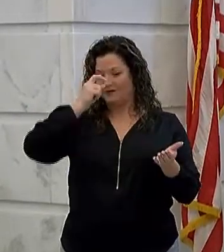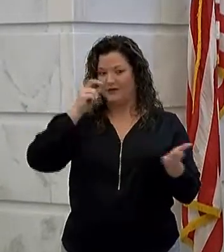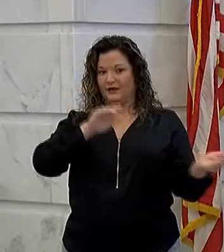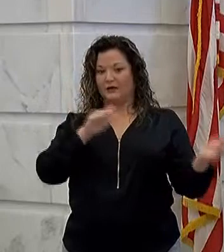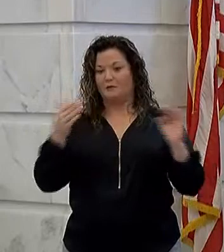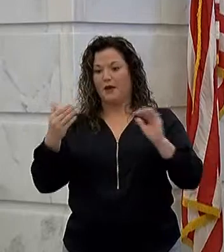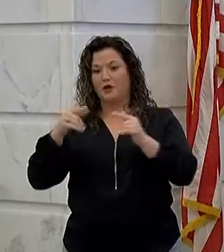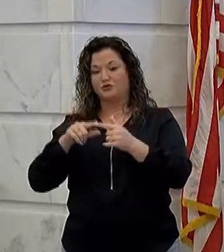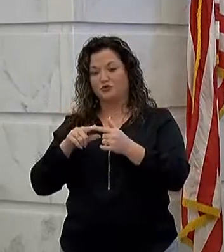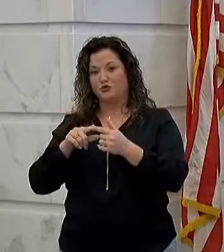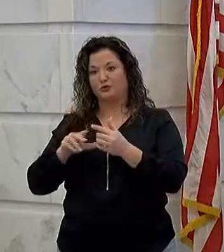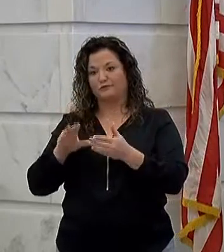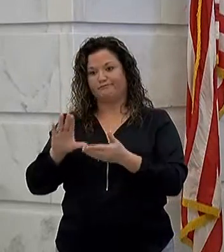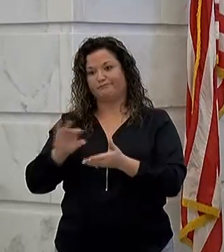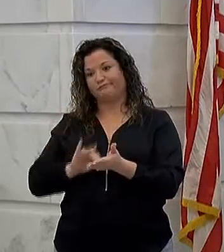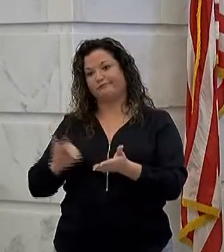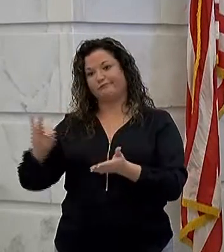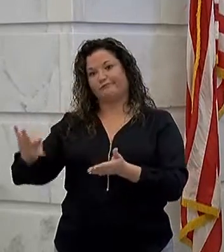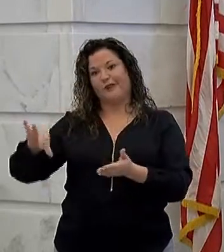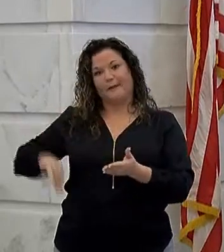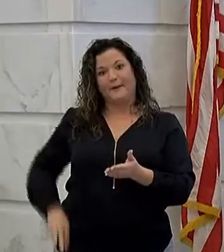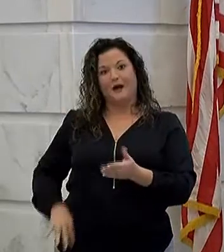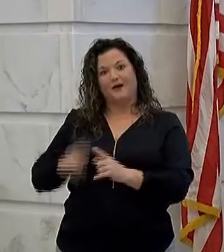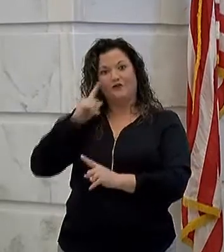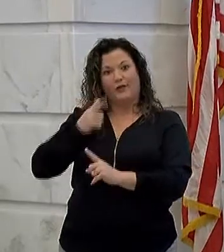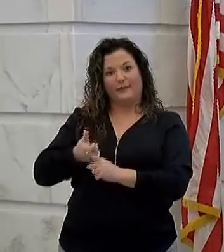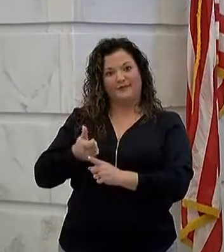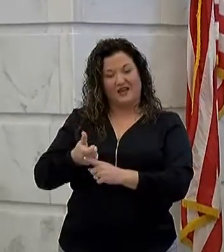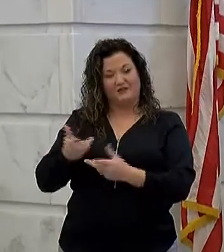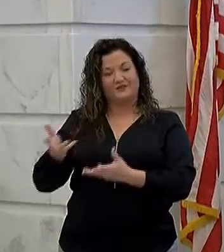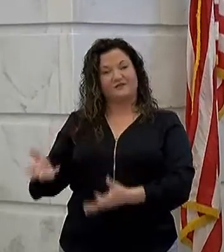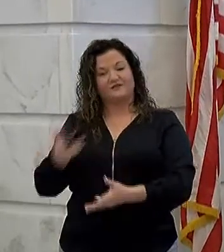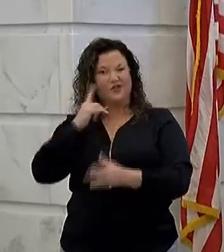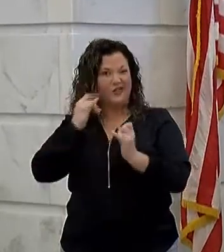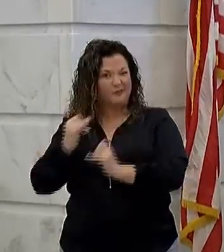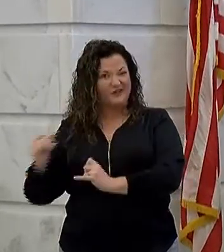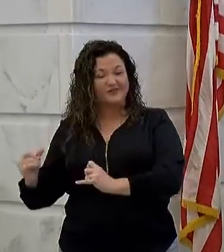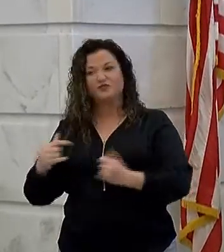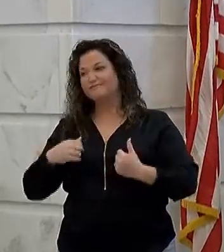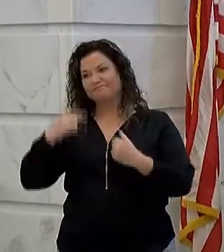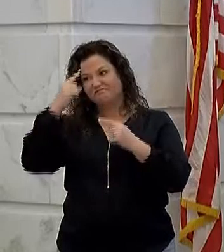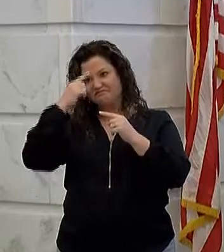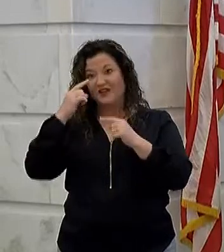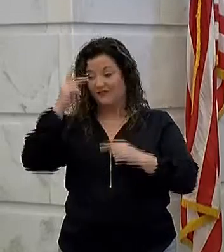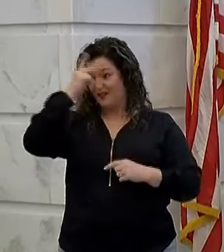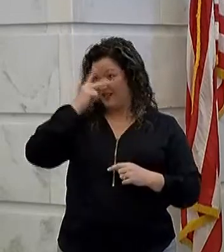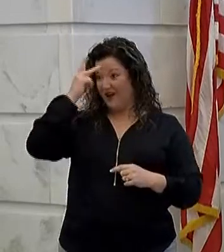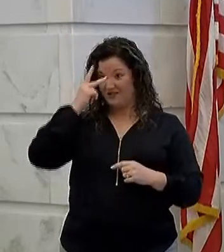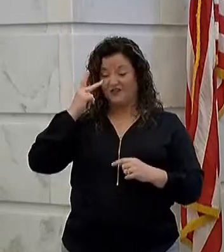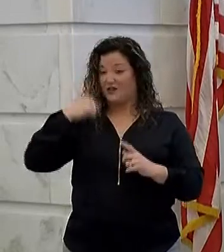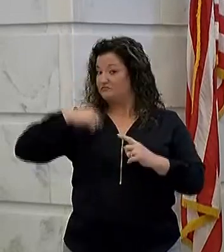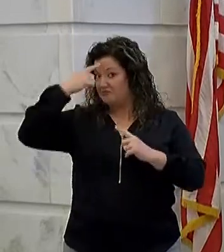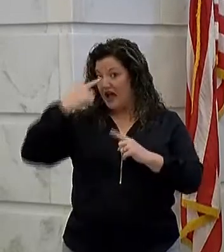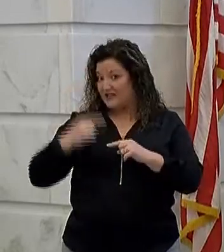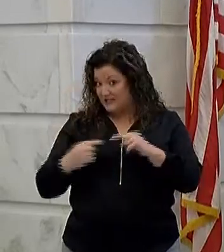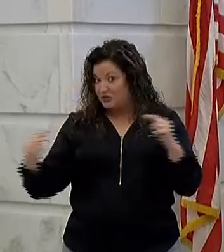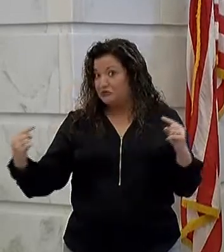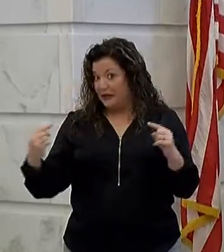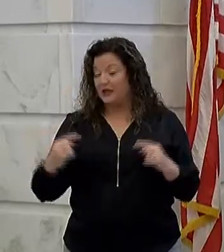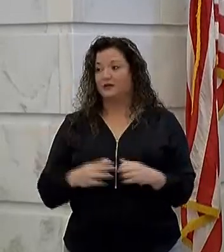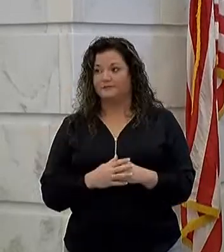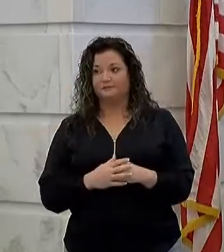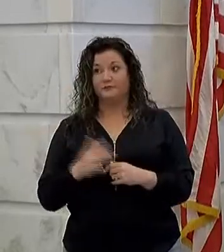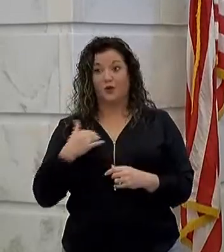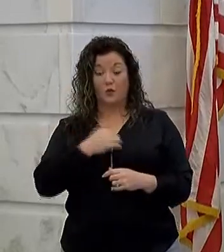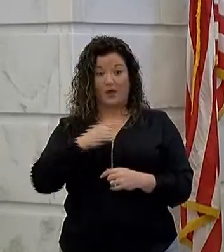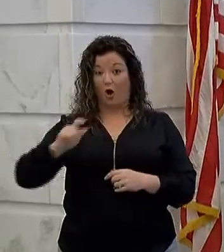versus putting it in the pockets of individuals. And I disagree with that philosophically. We